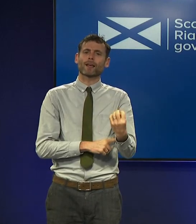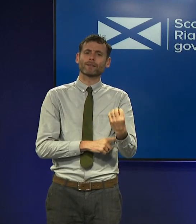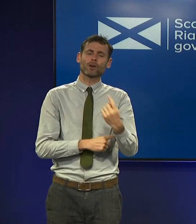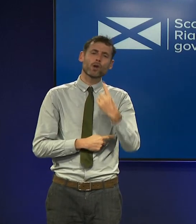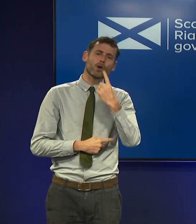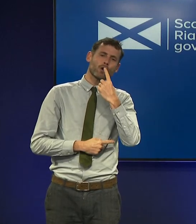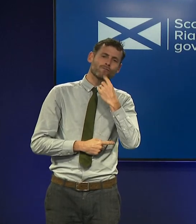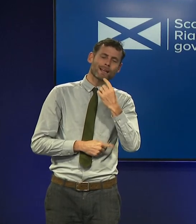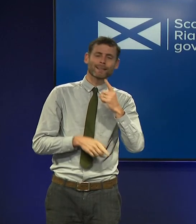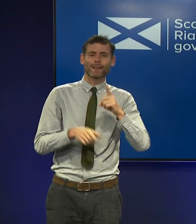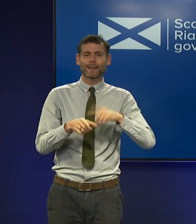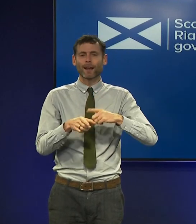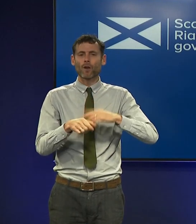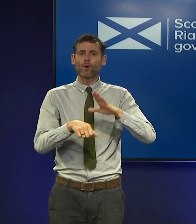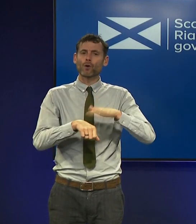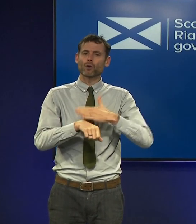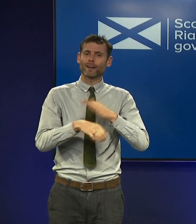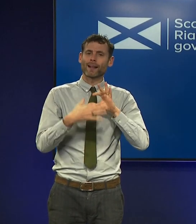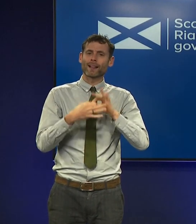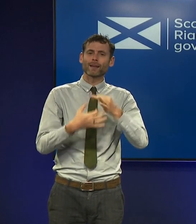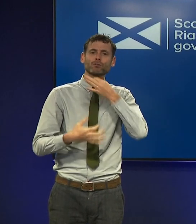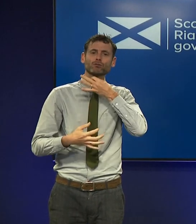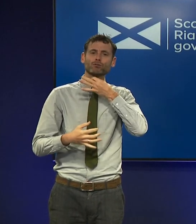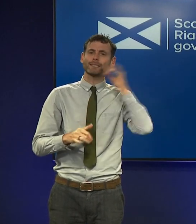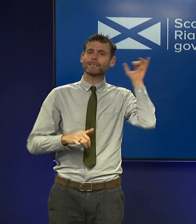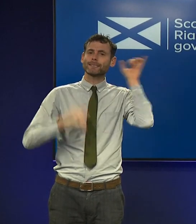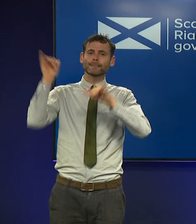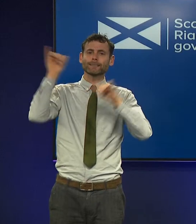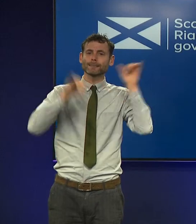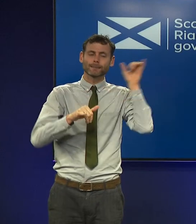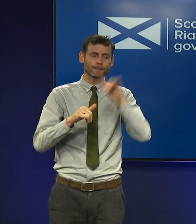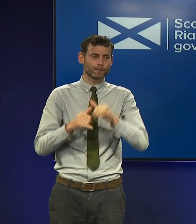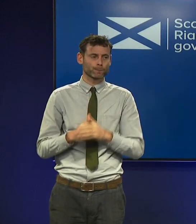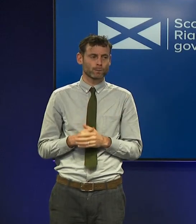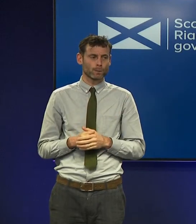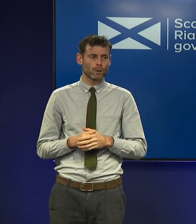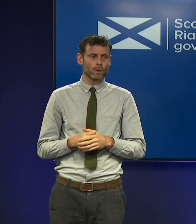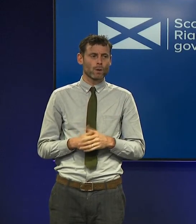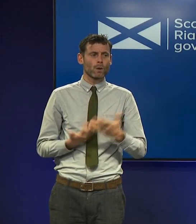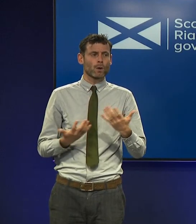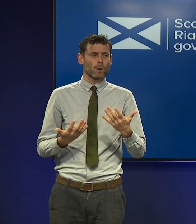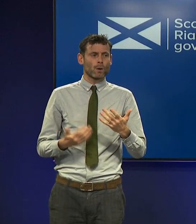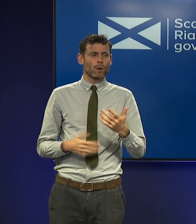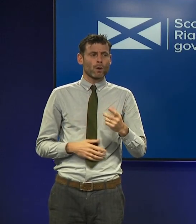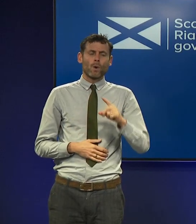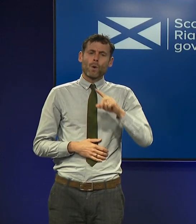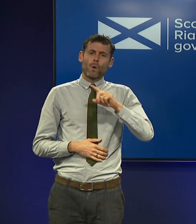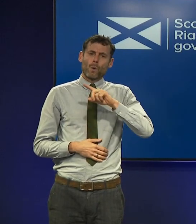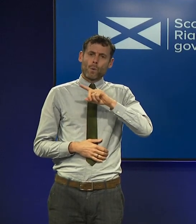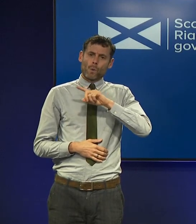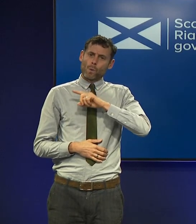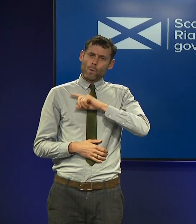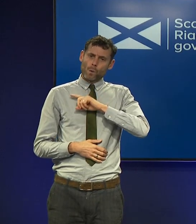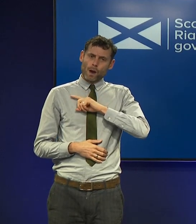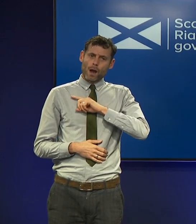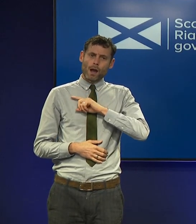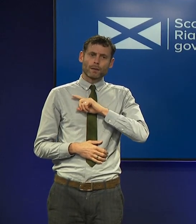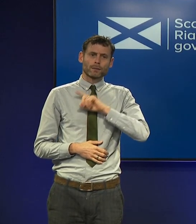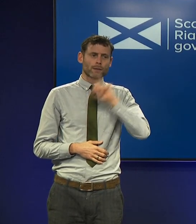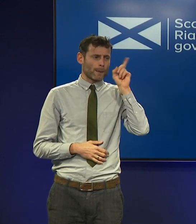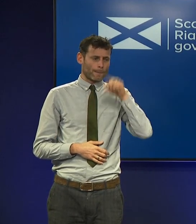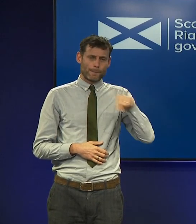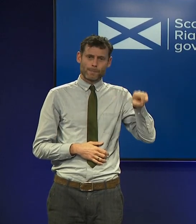countries without this variant yet, without maybe they've got fewer cases than Scotland, why should they have to self-isolate? And